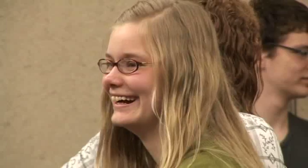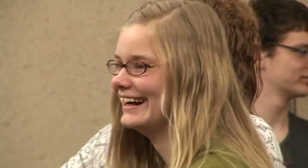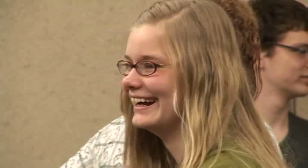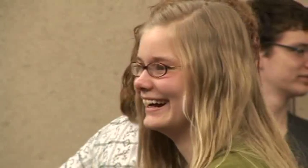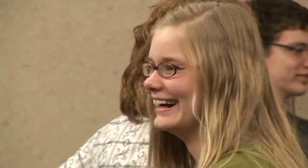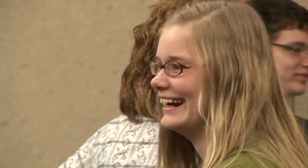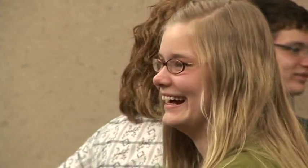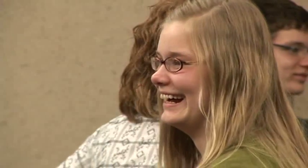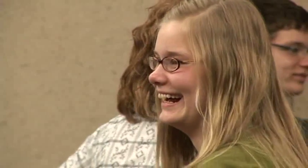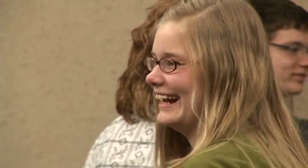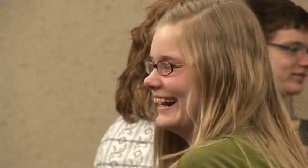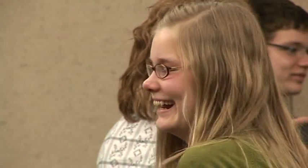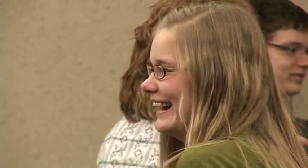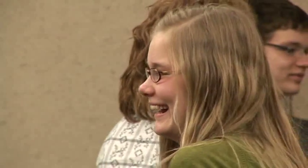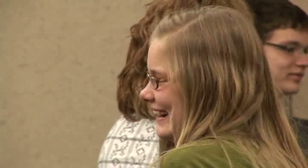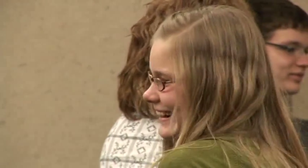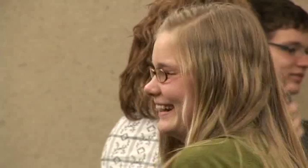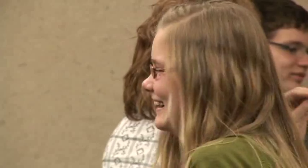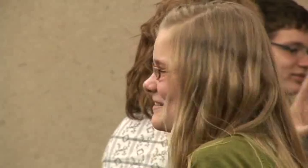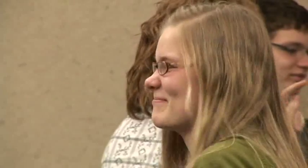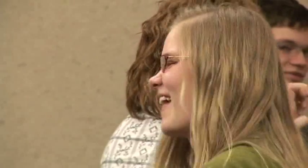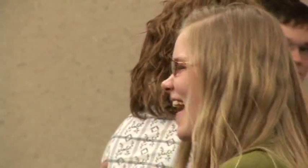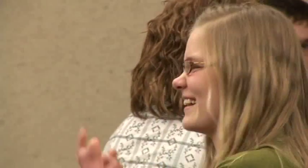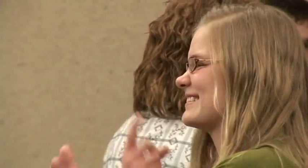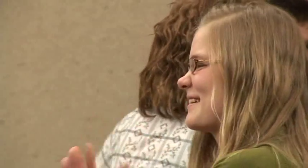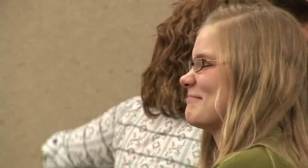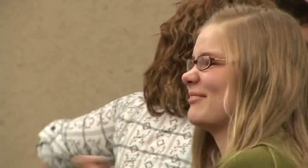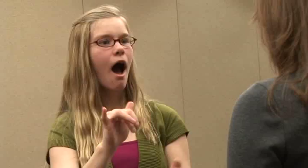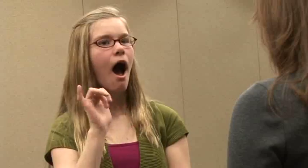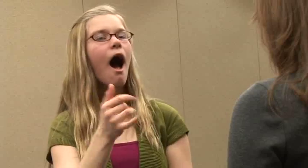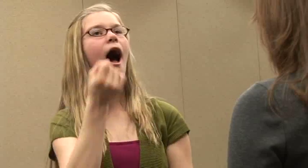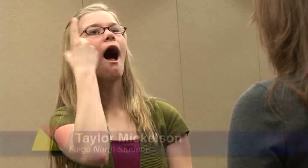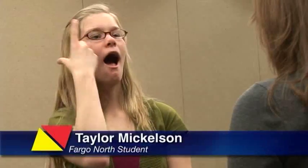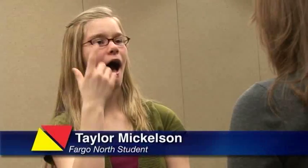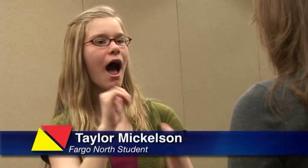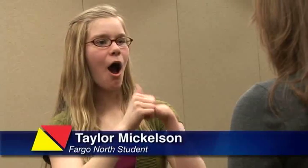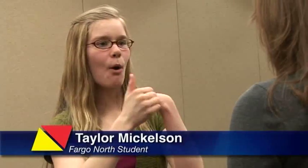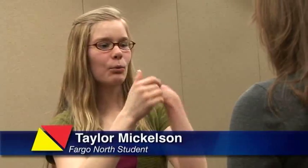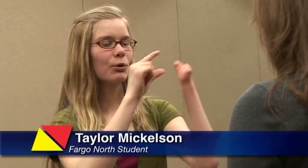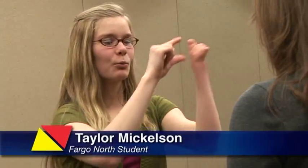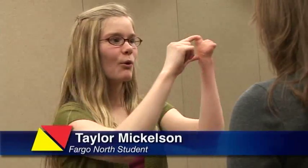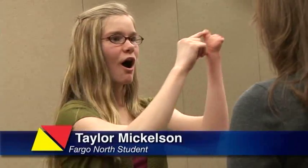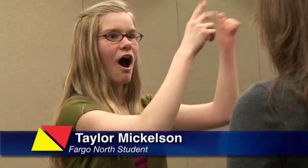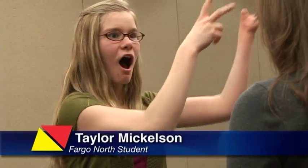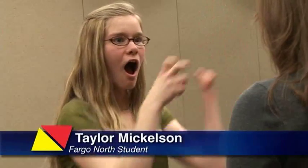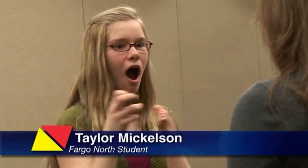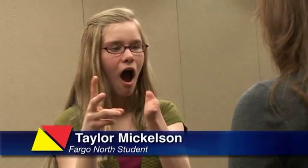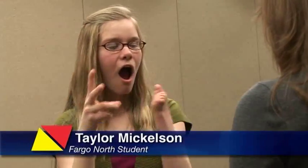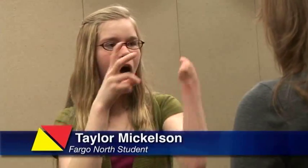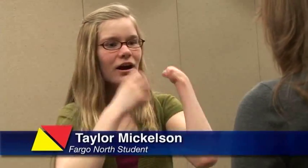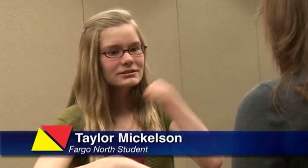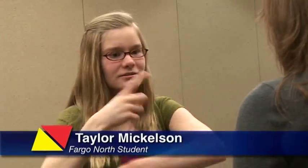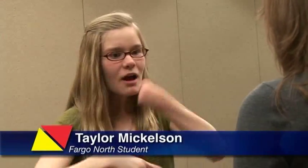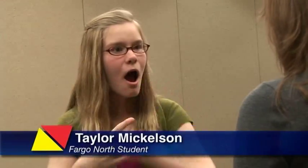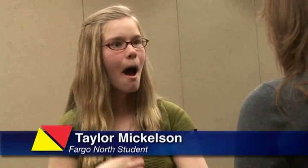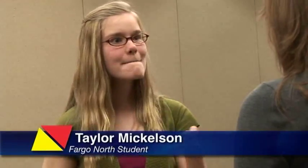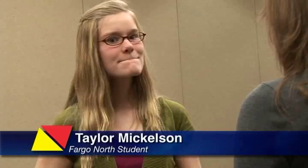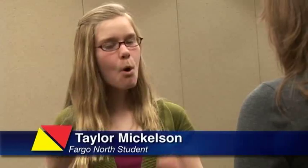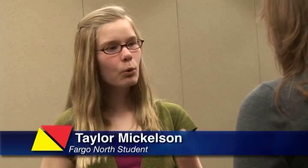Taylor Mickelson is a deaf student at Fargo North. It helped me understand how to translate signs using